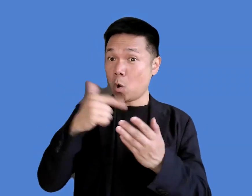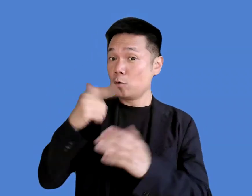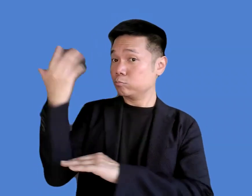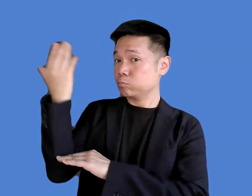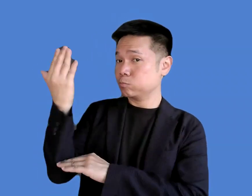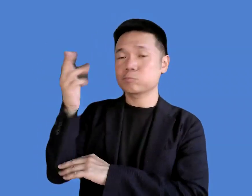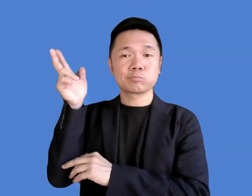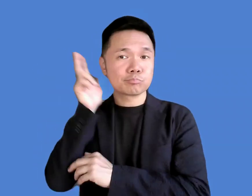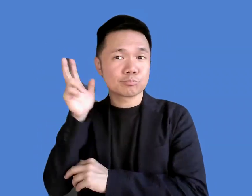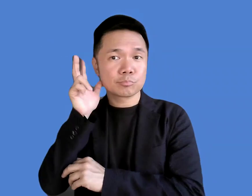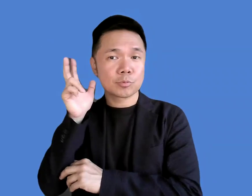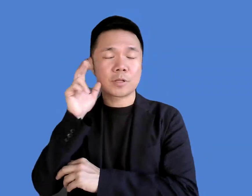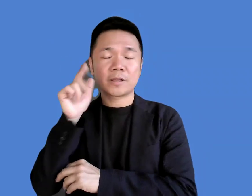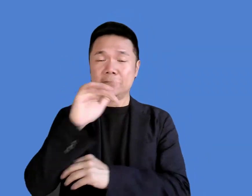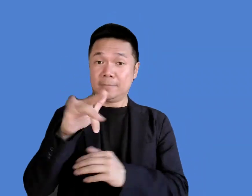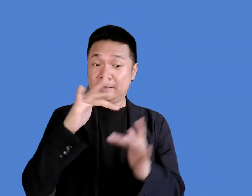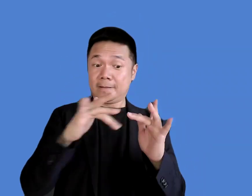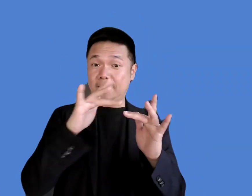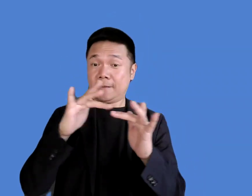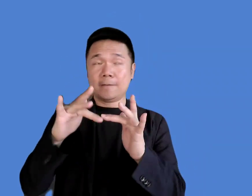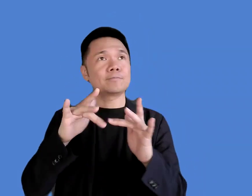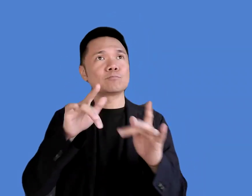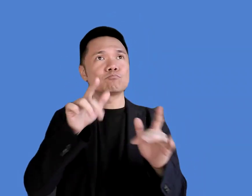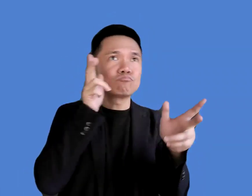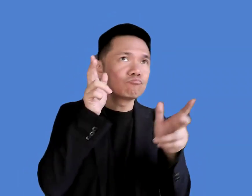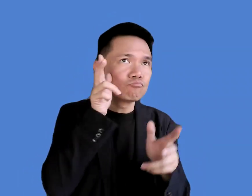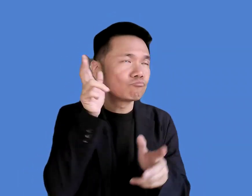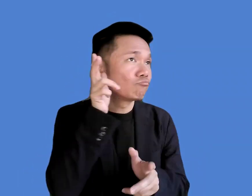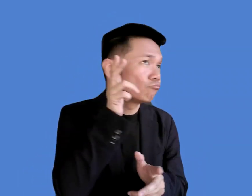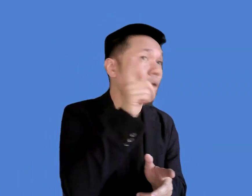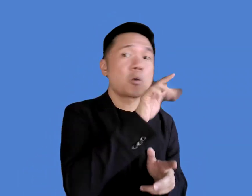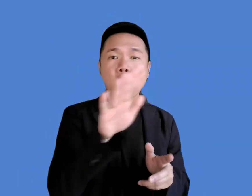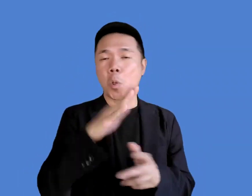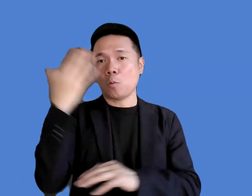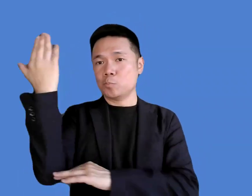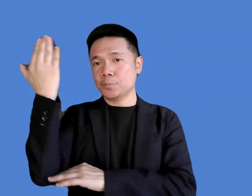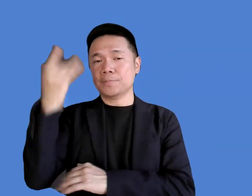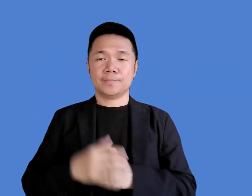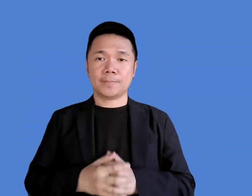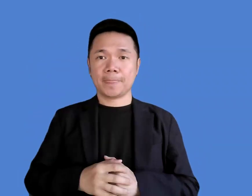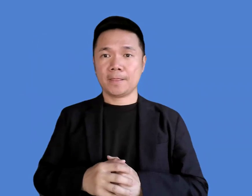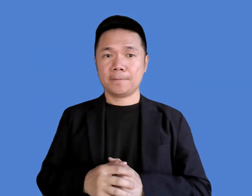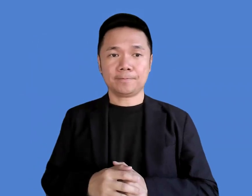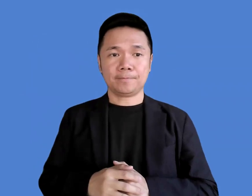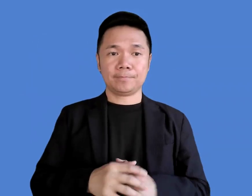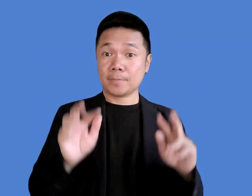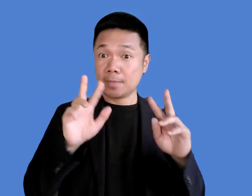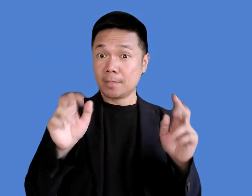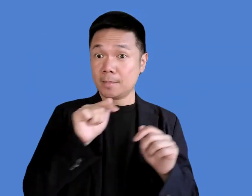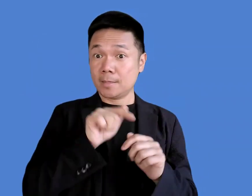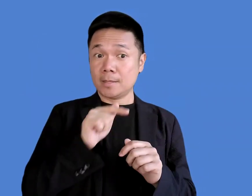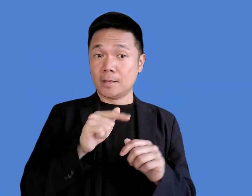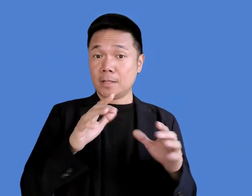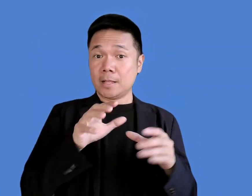listened to in the virtual room by companies, both small and large. So talking about SMEs and small and medium